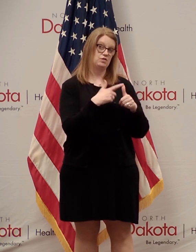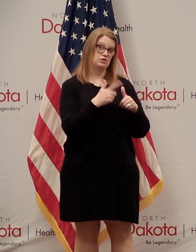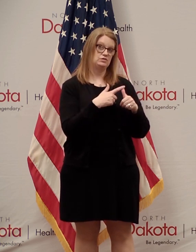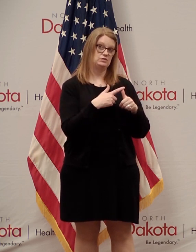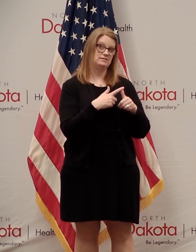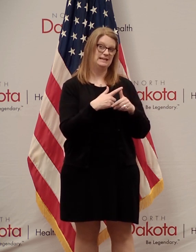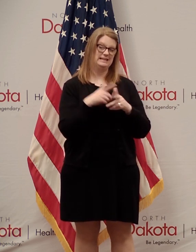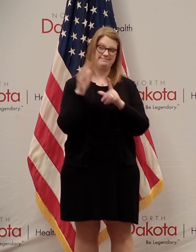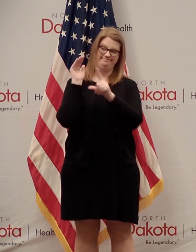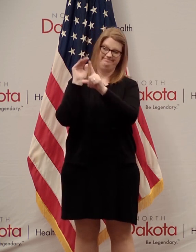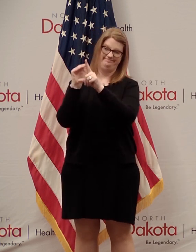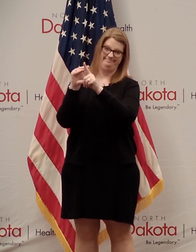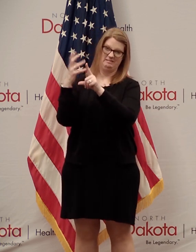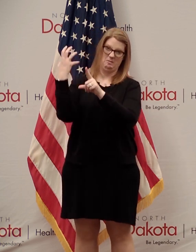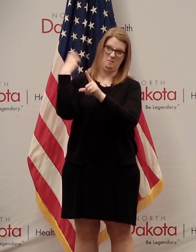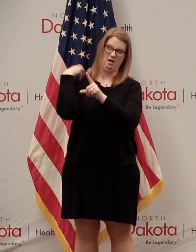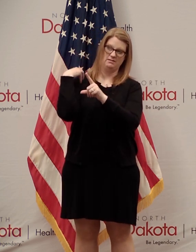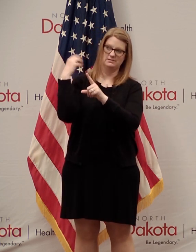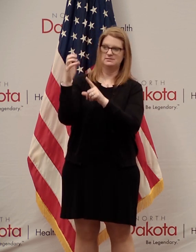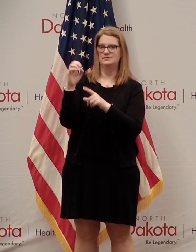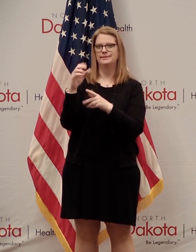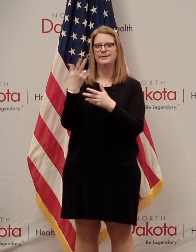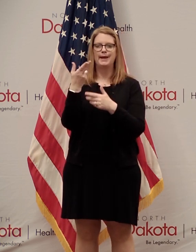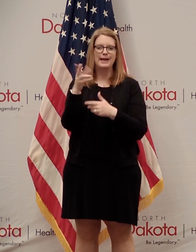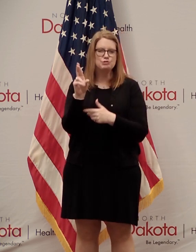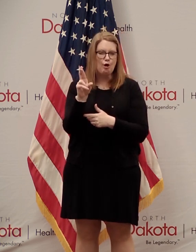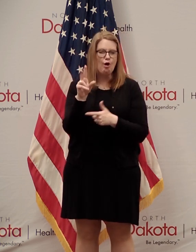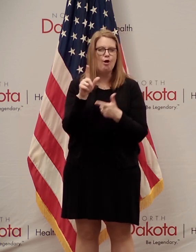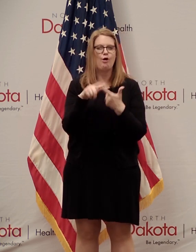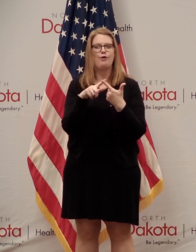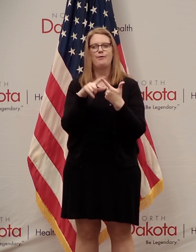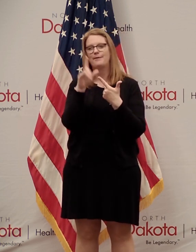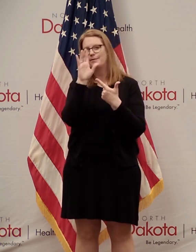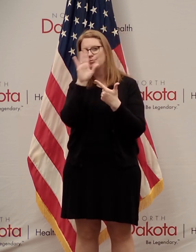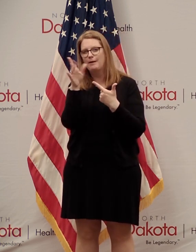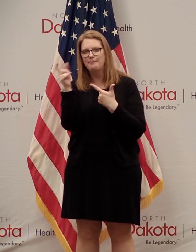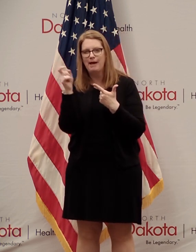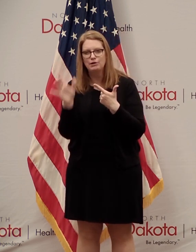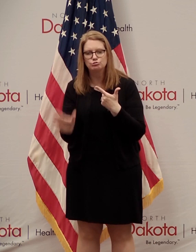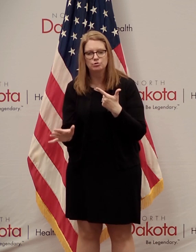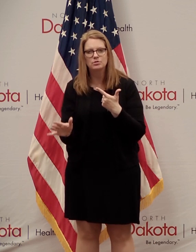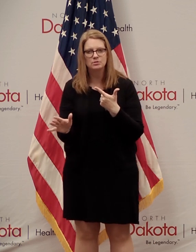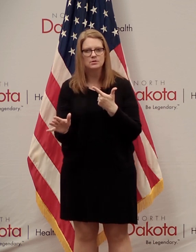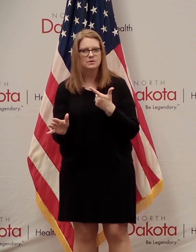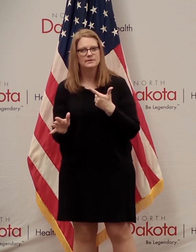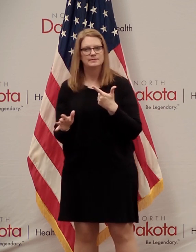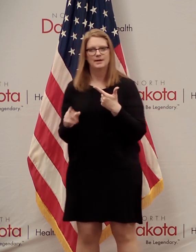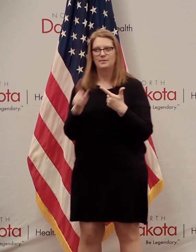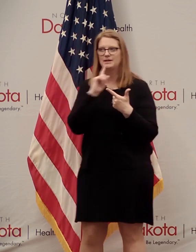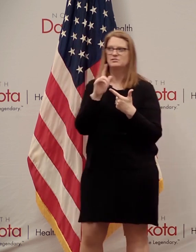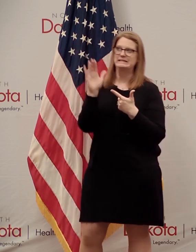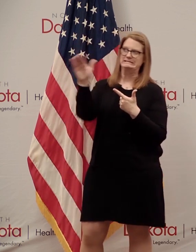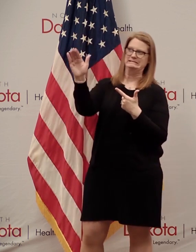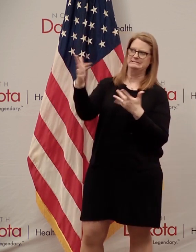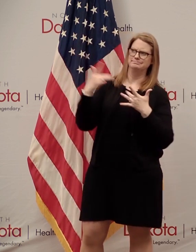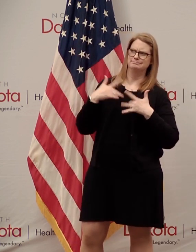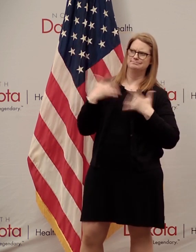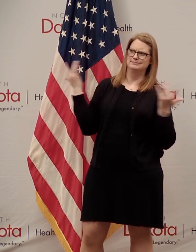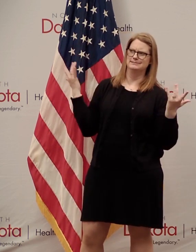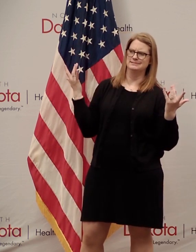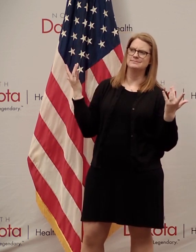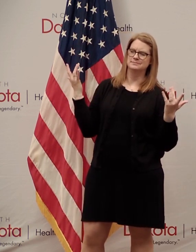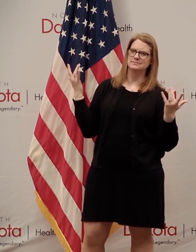to your employer, and whether that's human resources or direct manager, but I would make sure that you're heard loud and clear